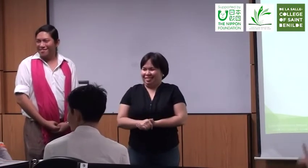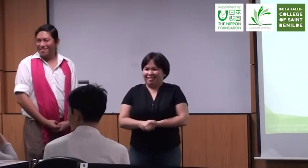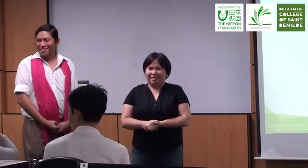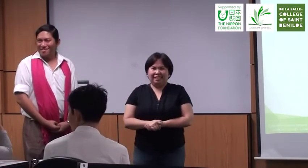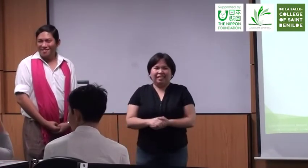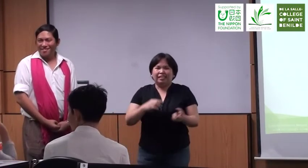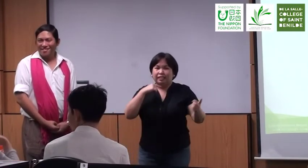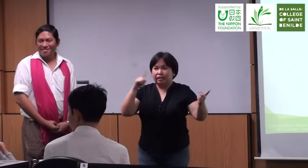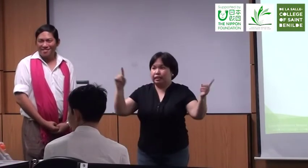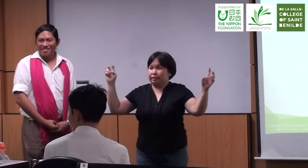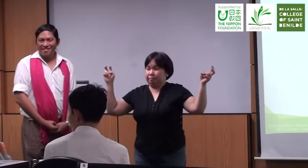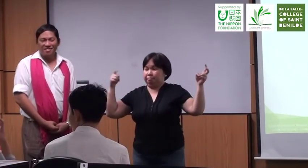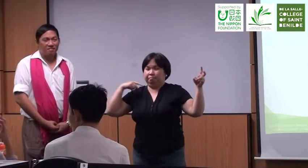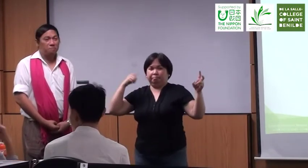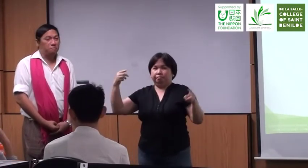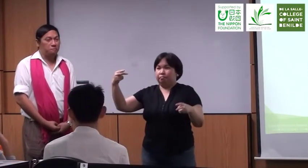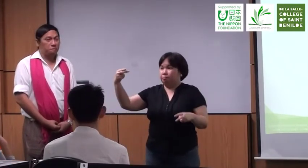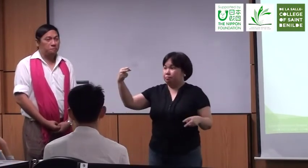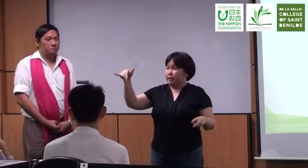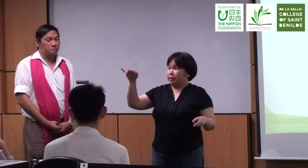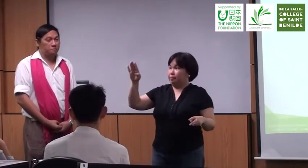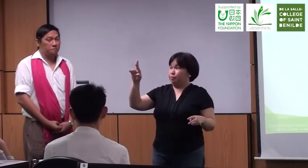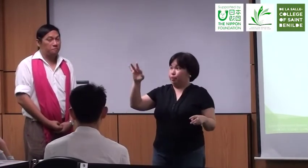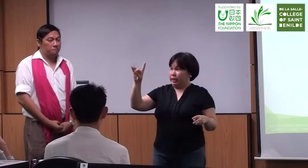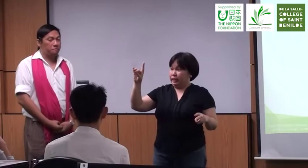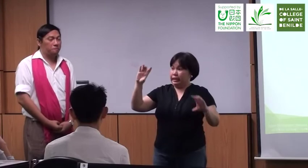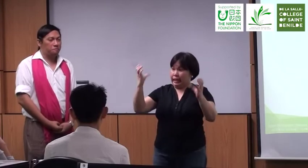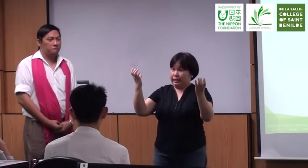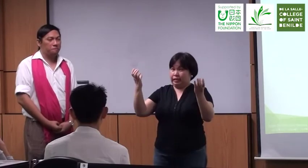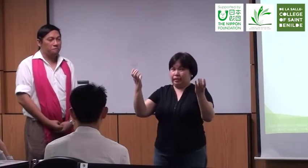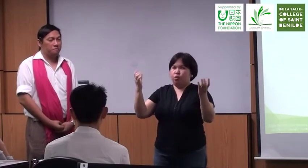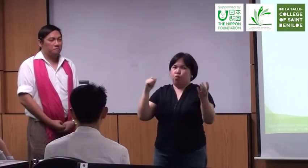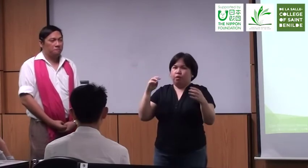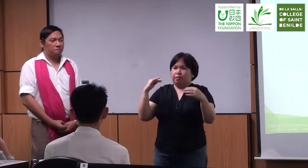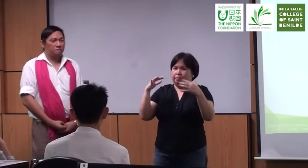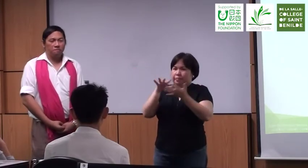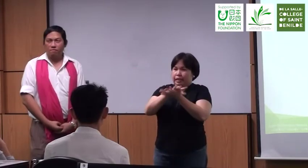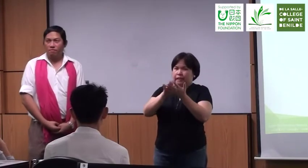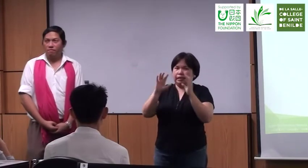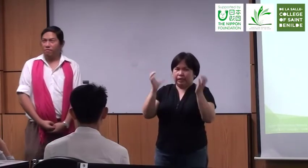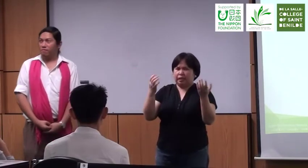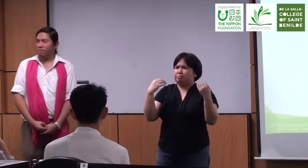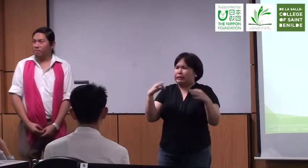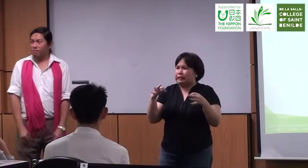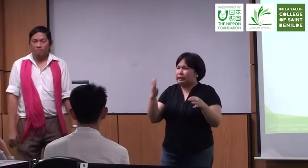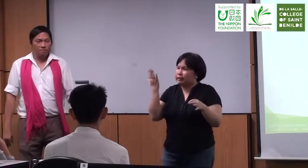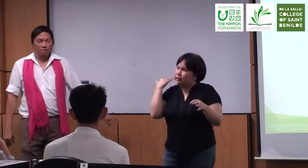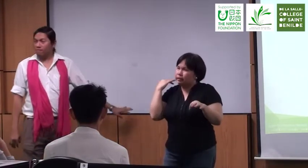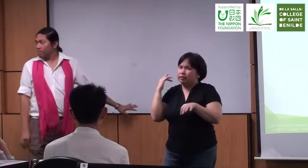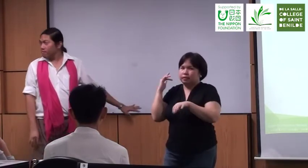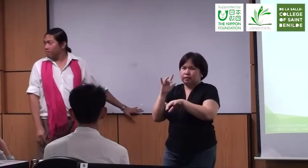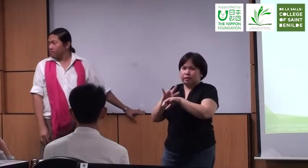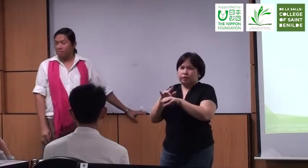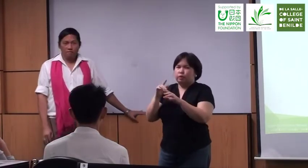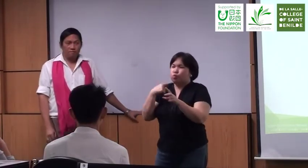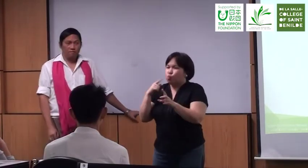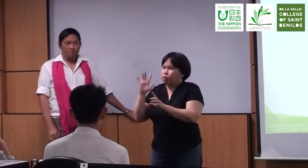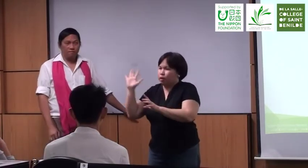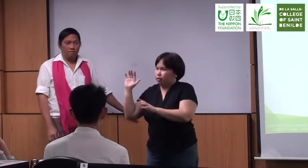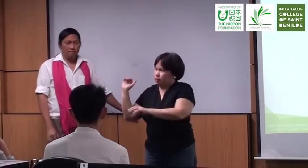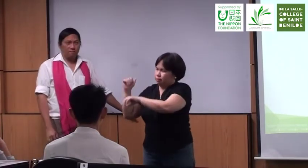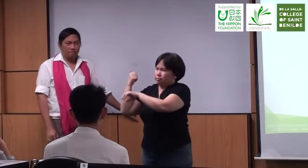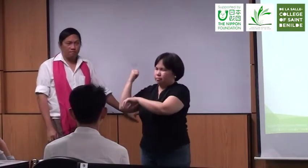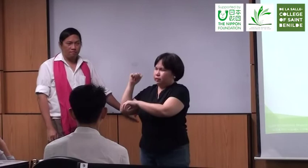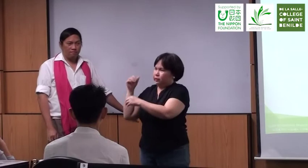Hybrid class or blended class was done before. Actually, it was a study with with Marisa